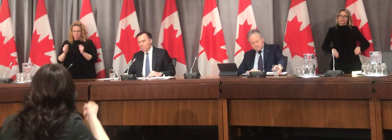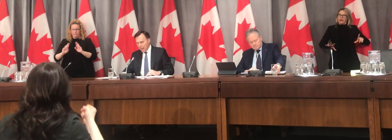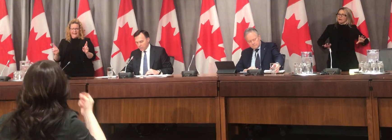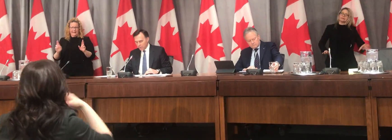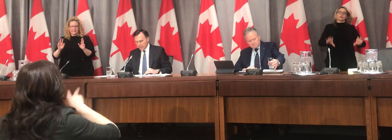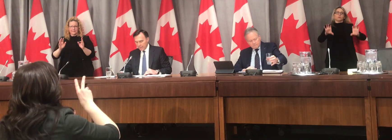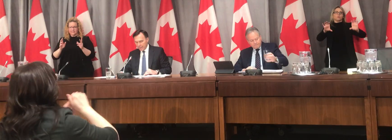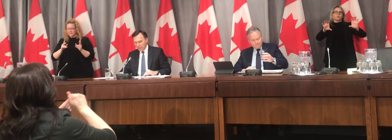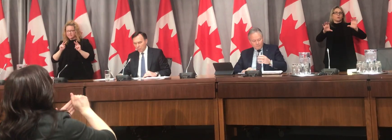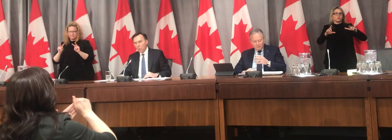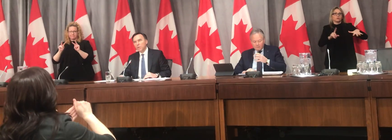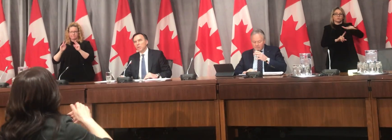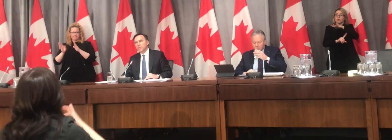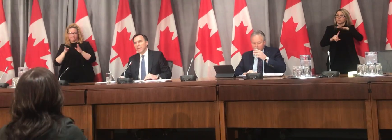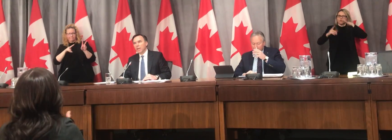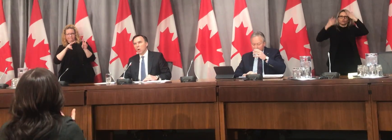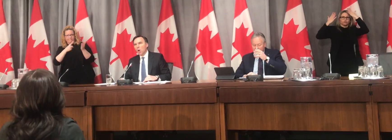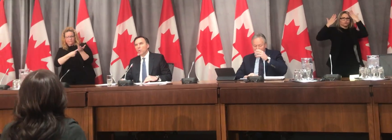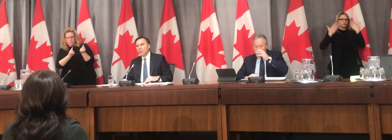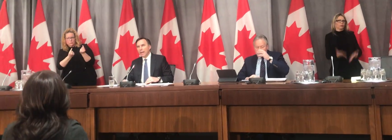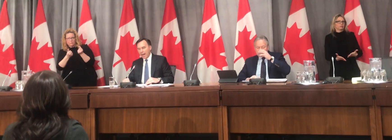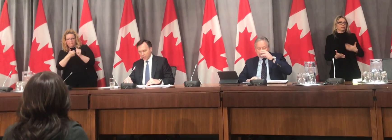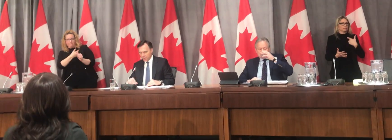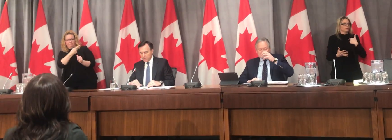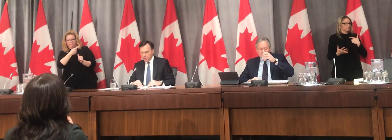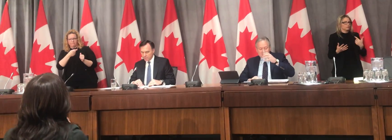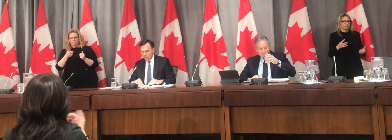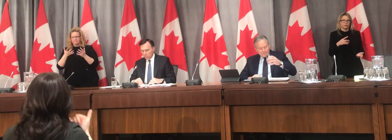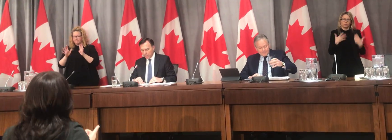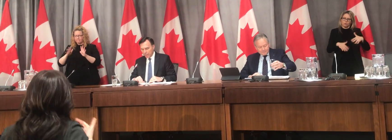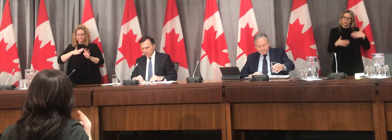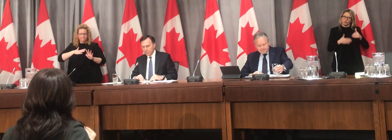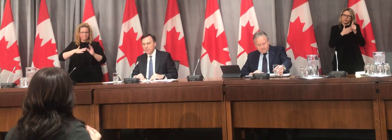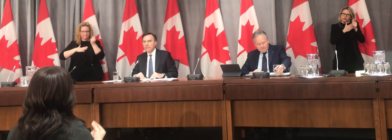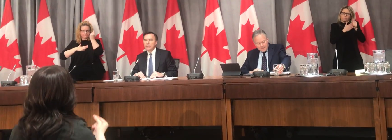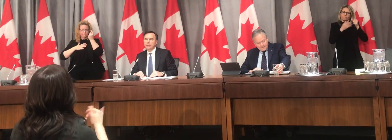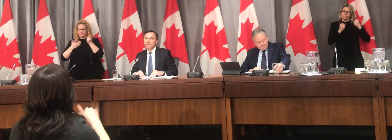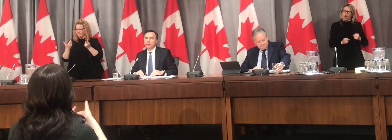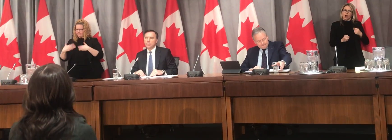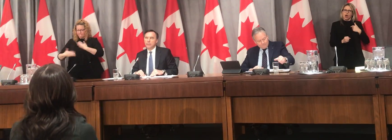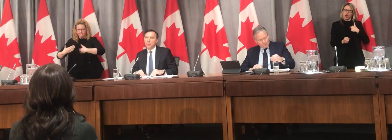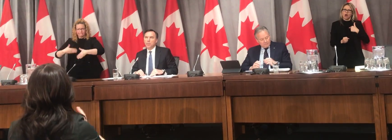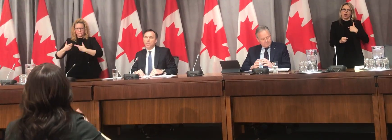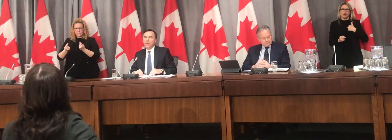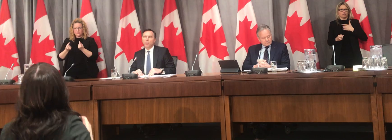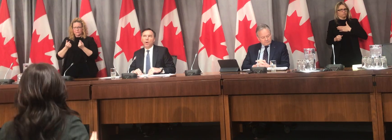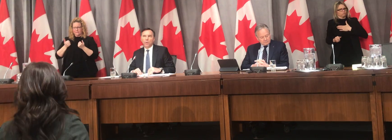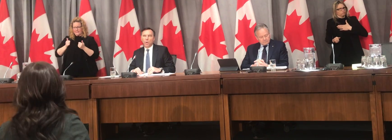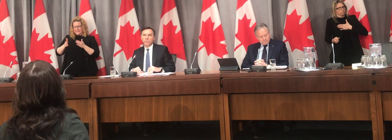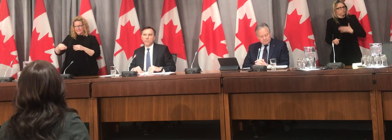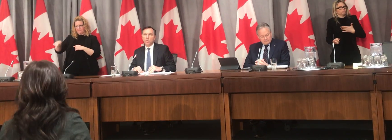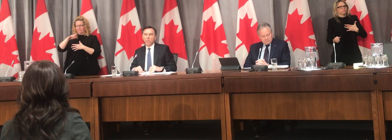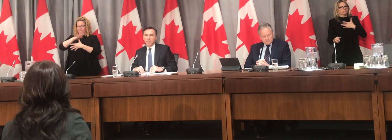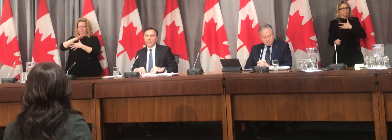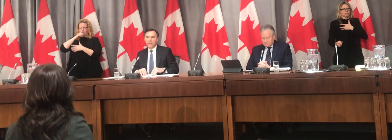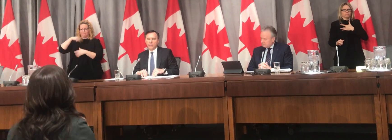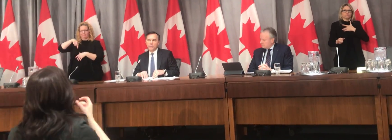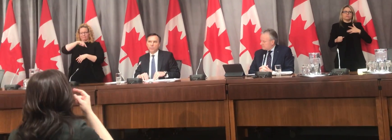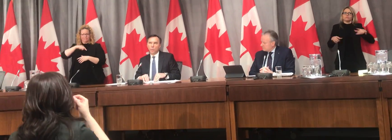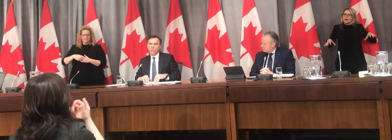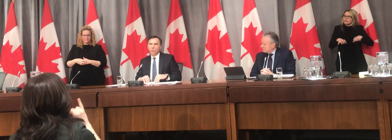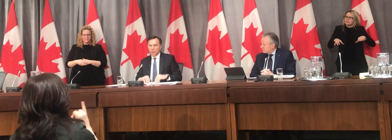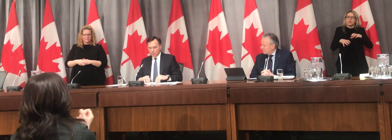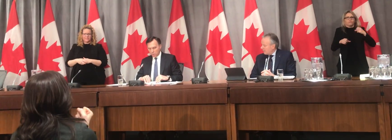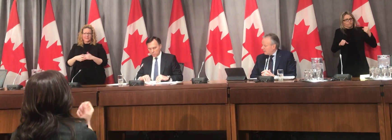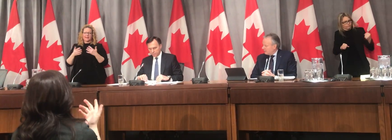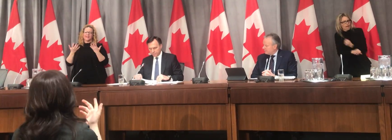leadership, compassion, and a focus on taking concrete actions to help Canadians. There are, though, still many things